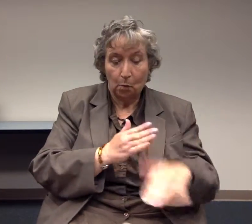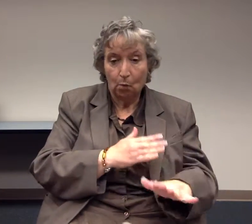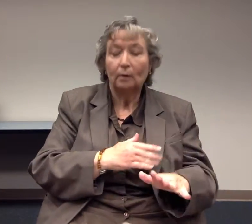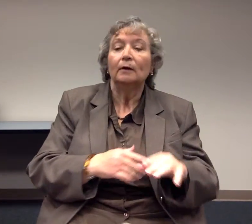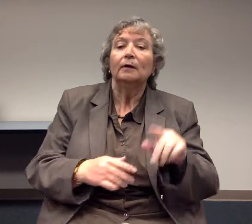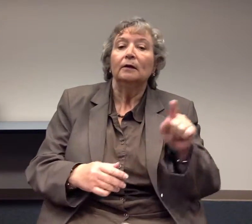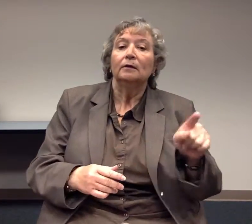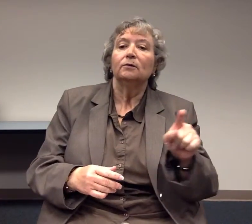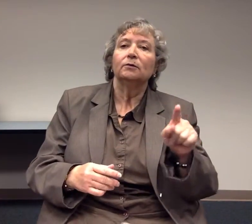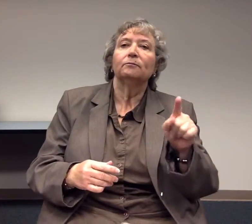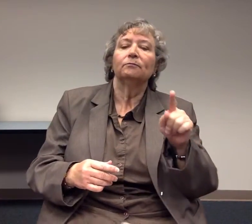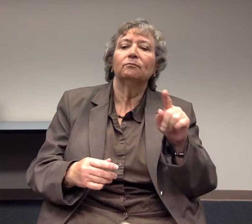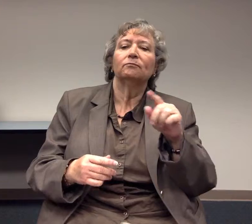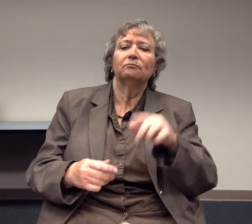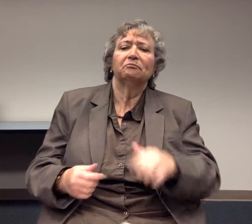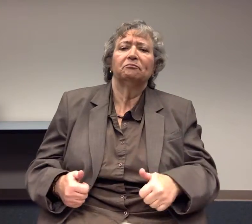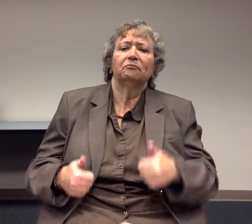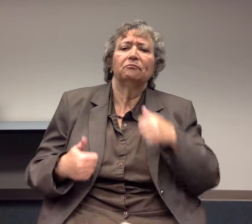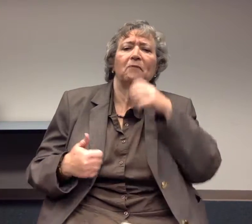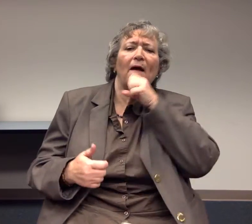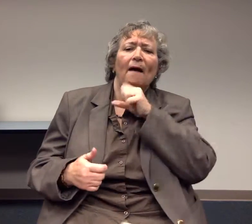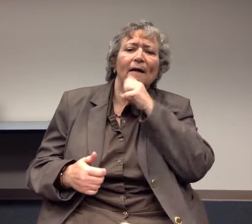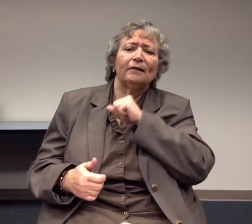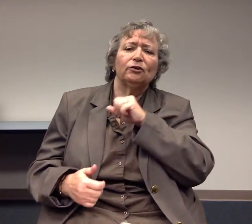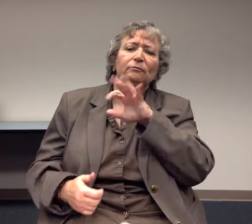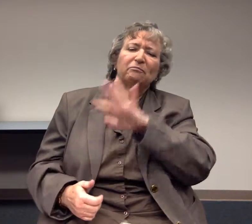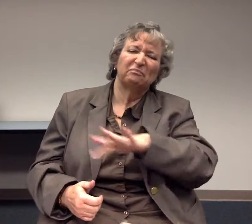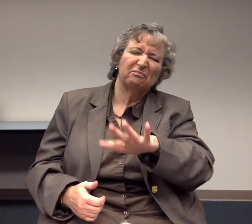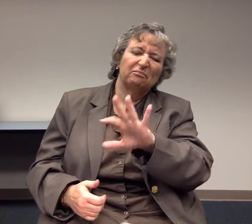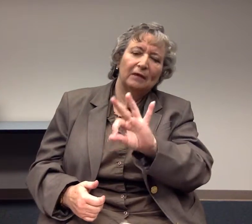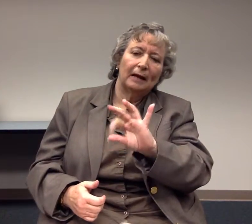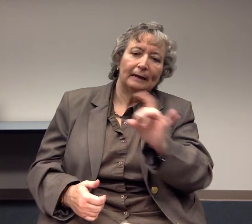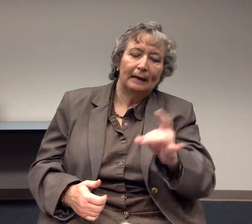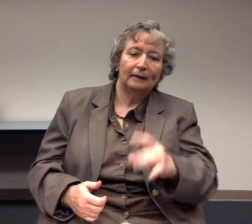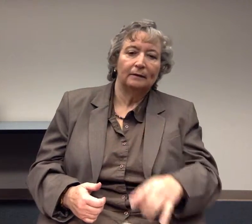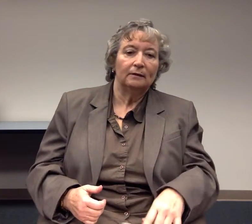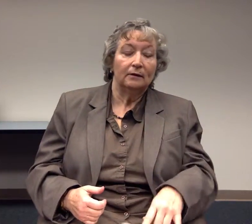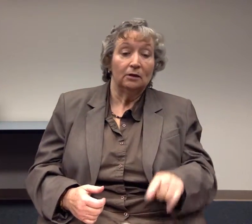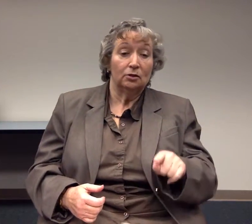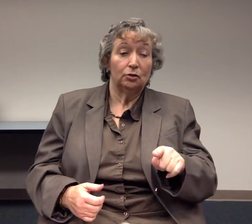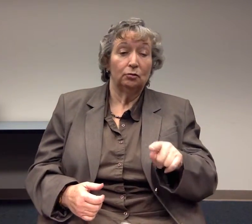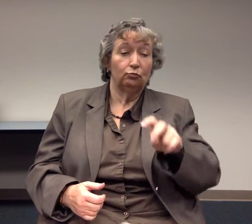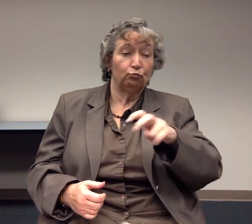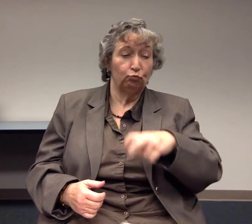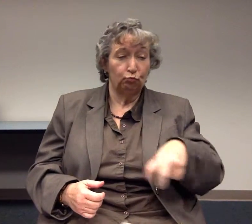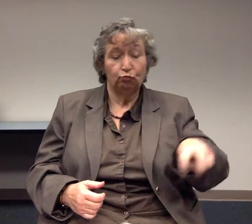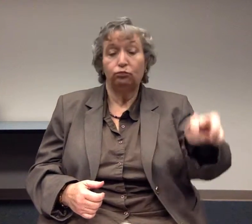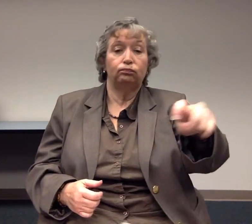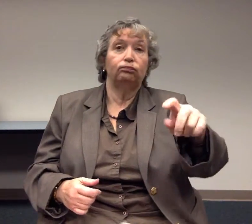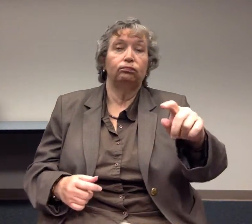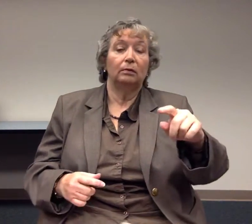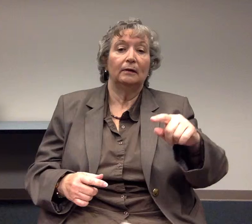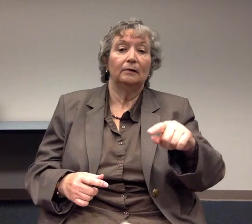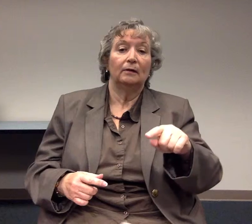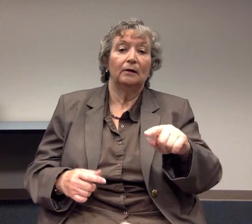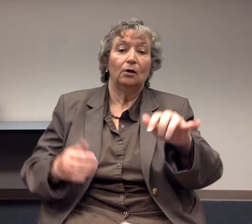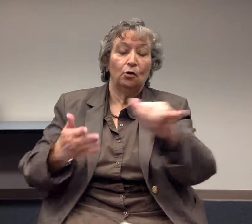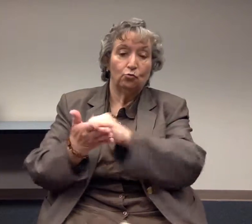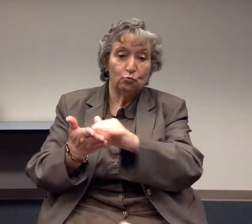she lived part of her life in New York City, and another part of her life she traveled all the way to New Mexico.